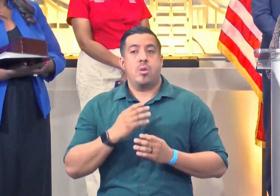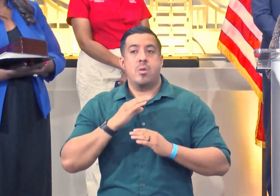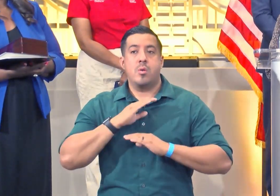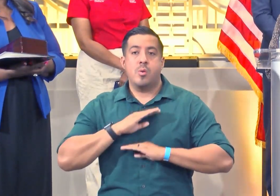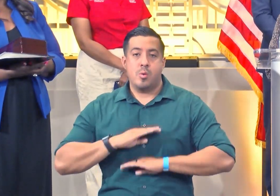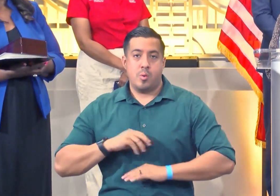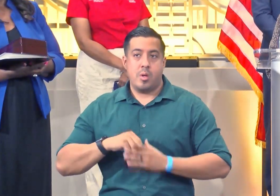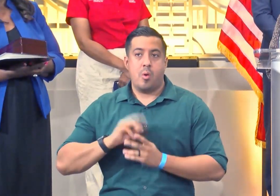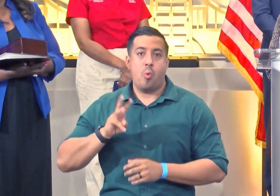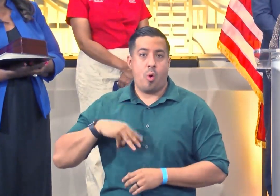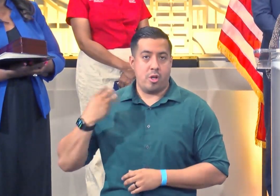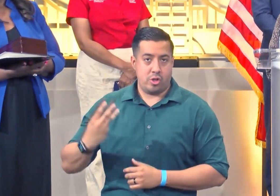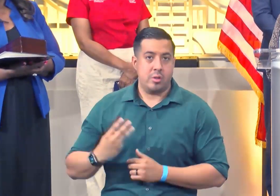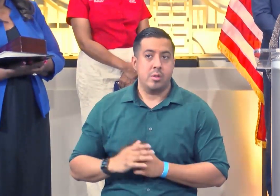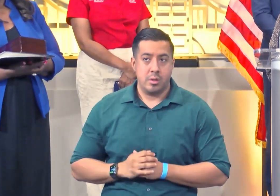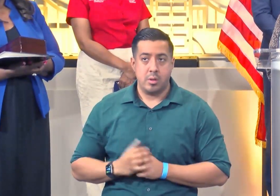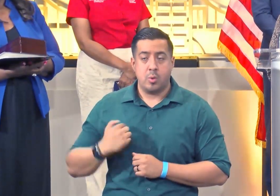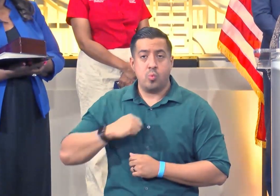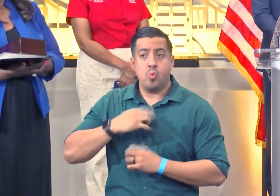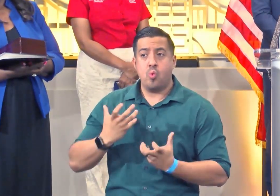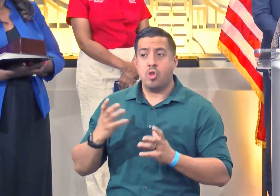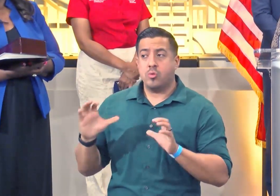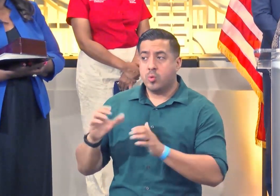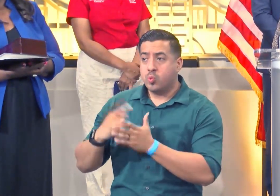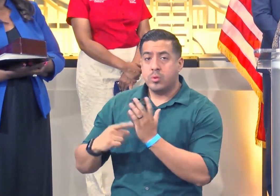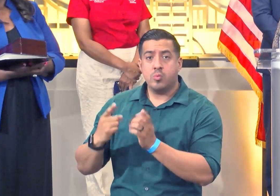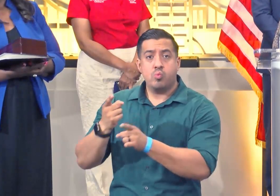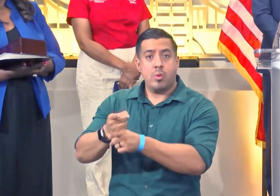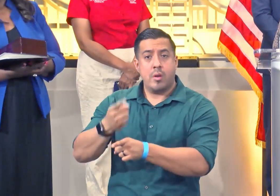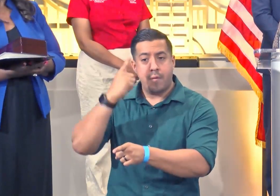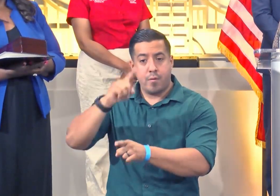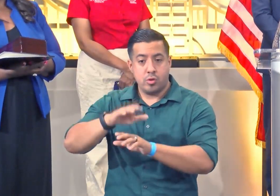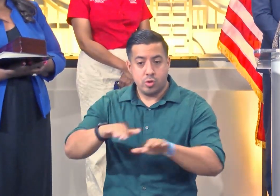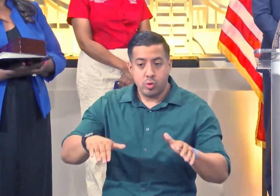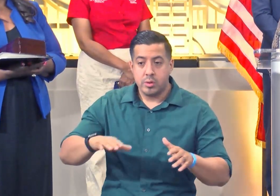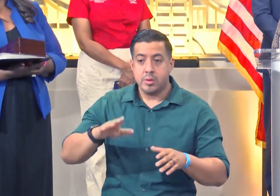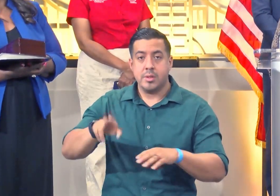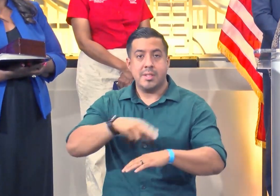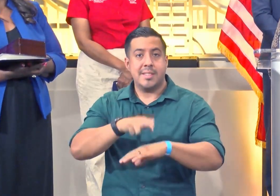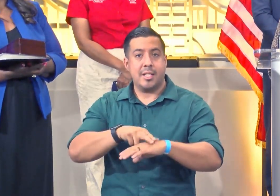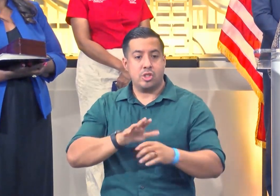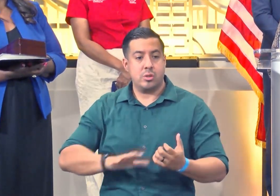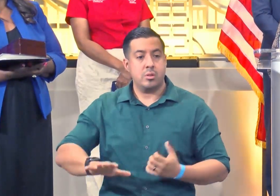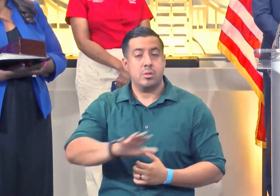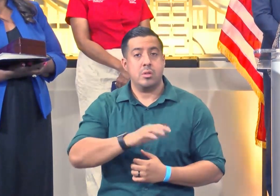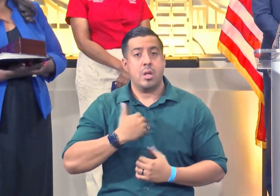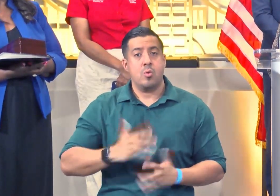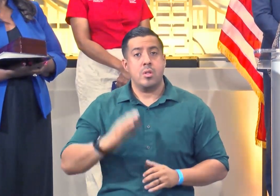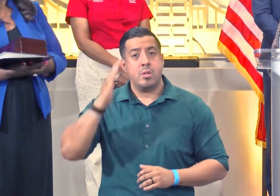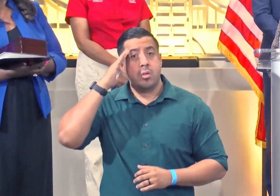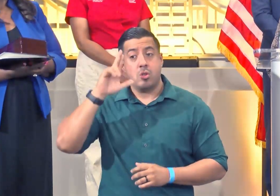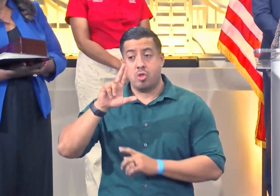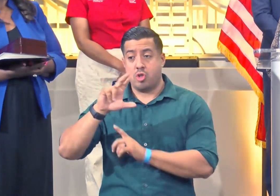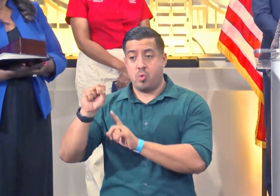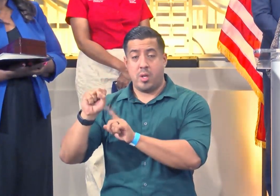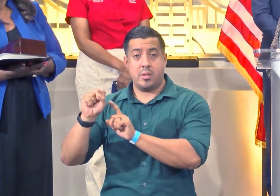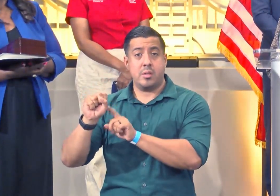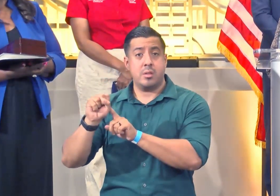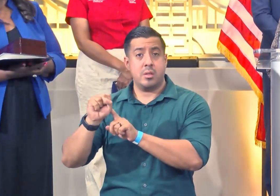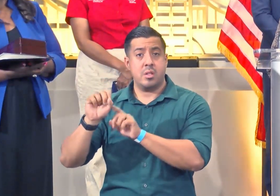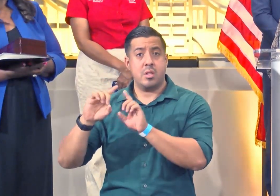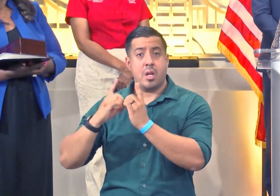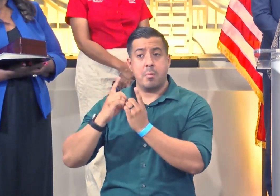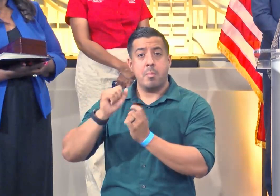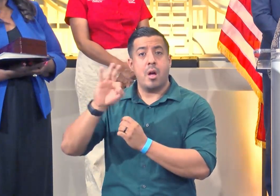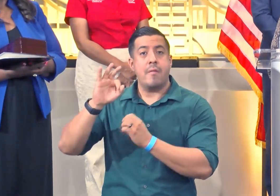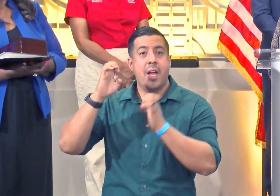Washington. We want to do what is right by our children and by our nation. And I know that the U.S. Department